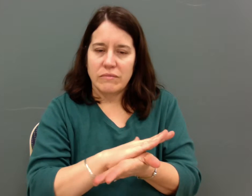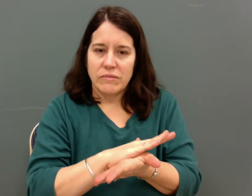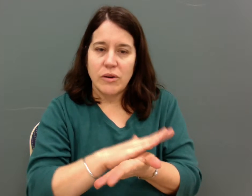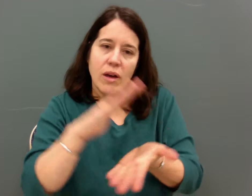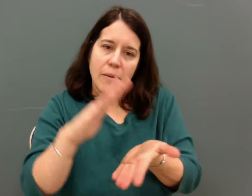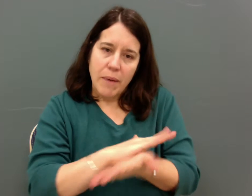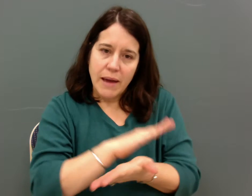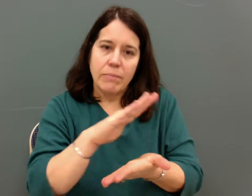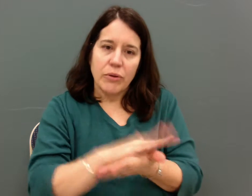So paper,